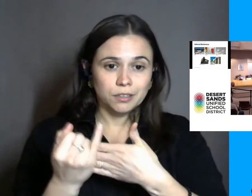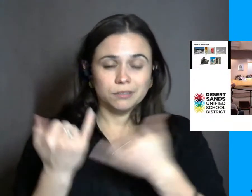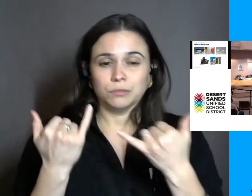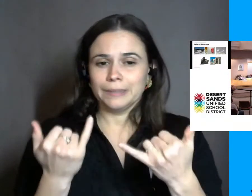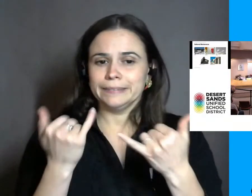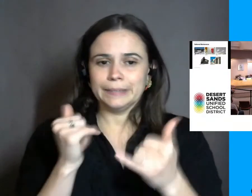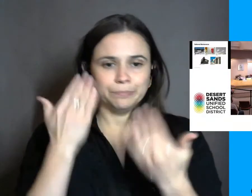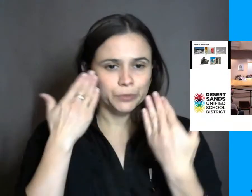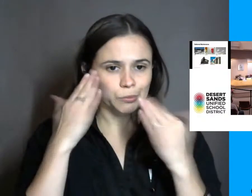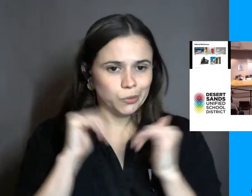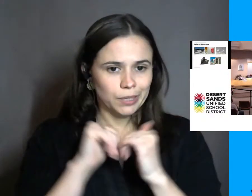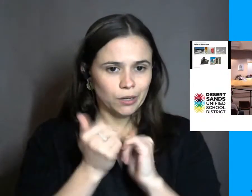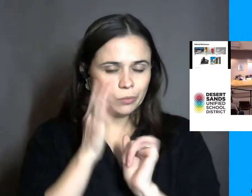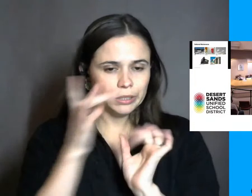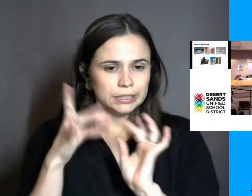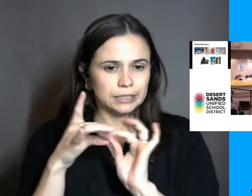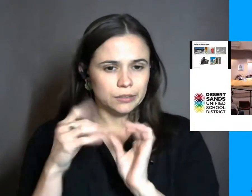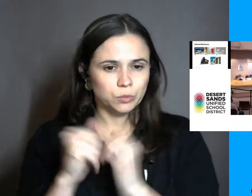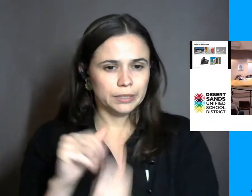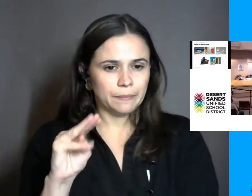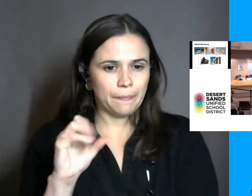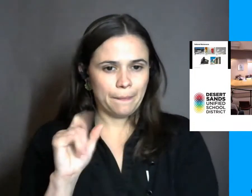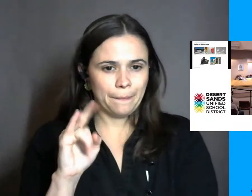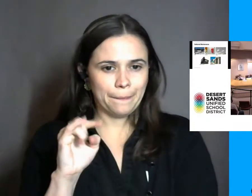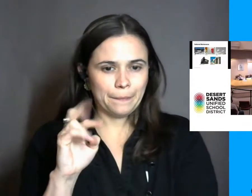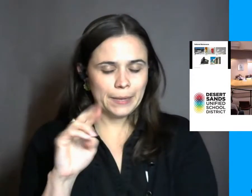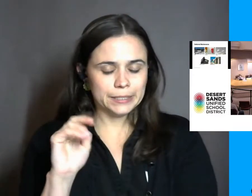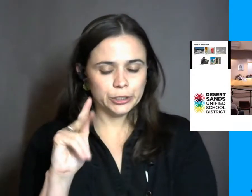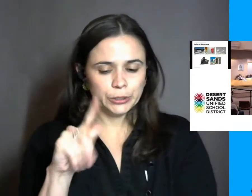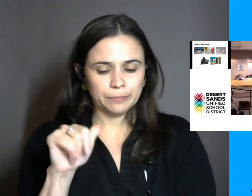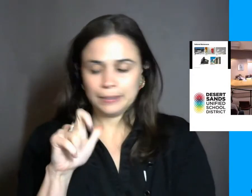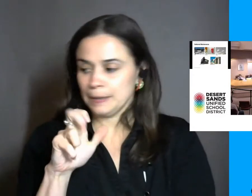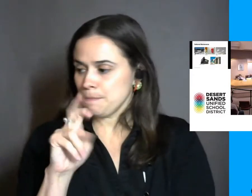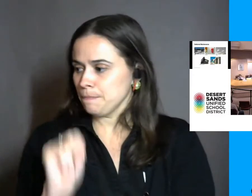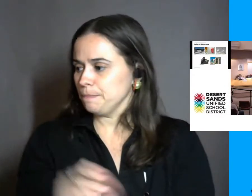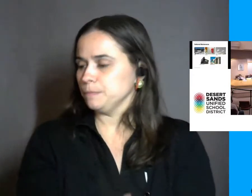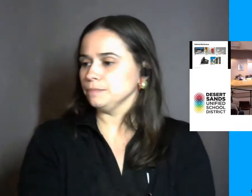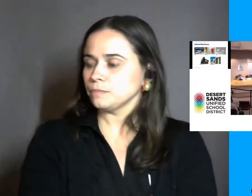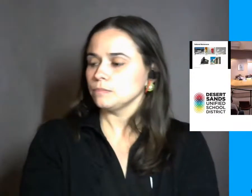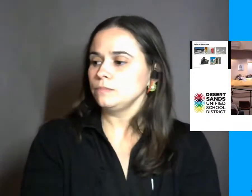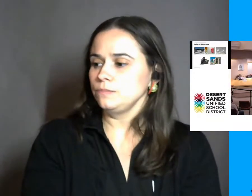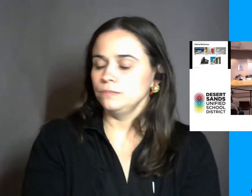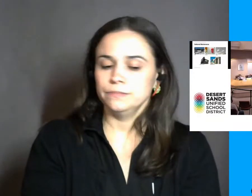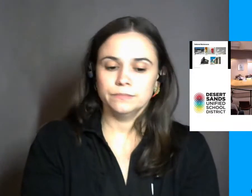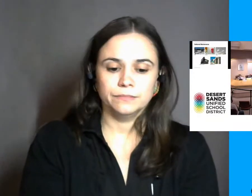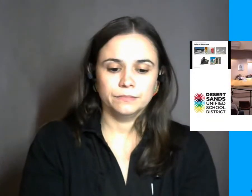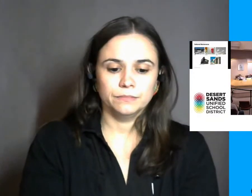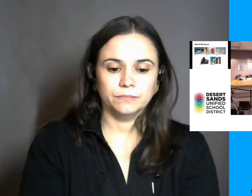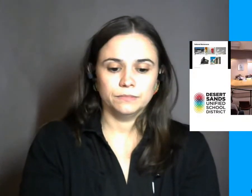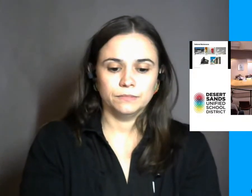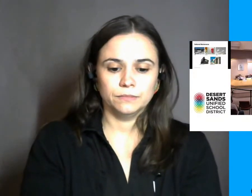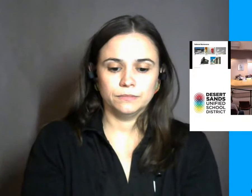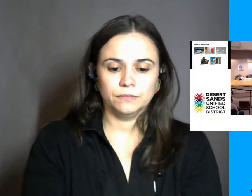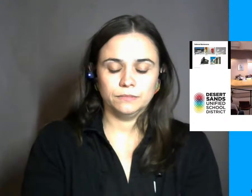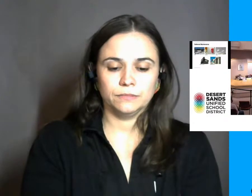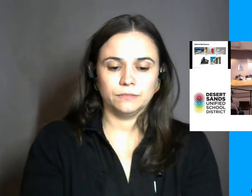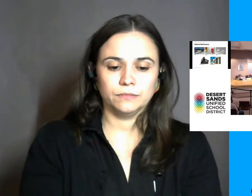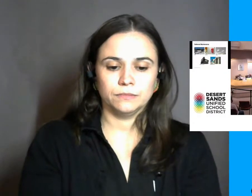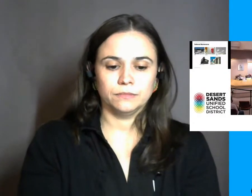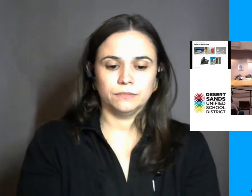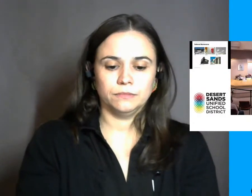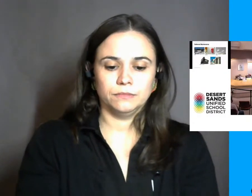Okay, so what we did is we looked at all of those needs, all of that input, understanding of your educational outcomes, and